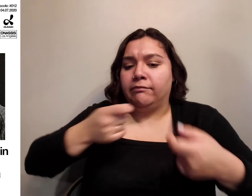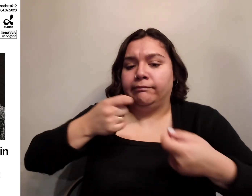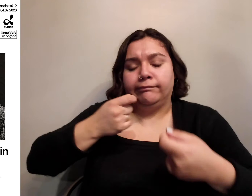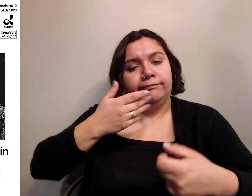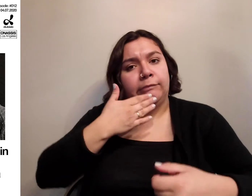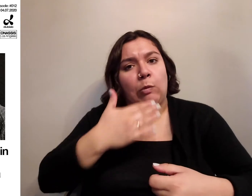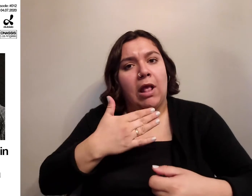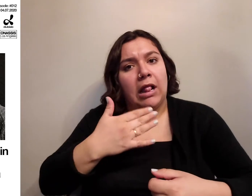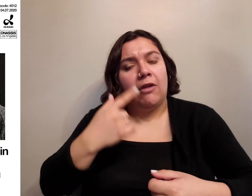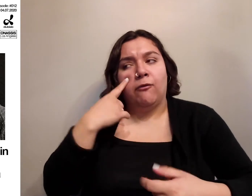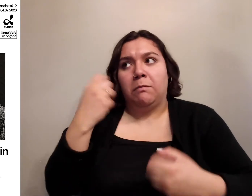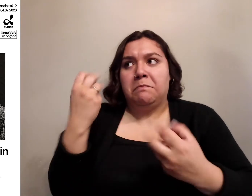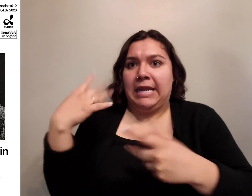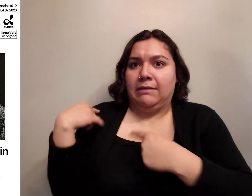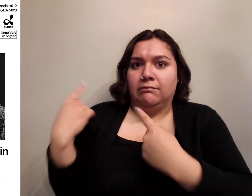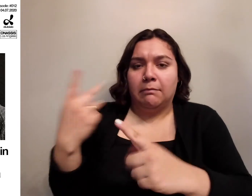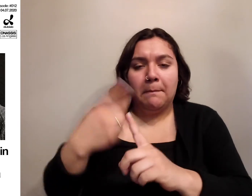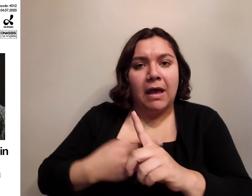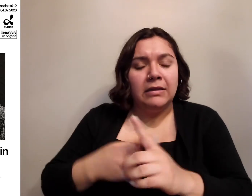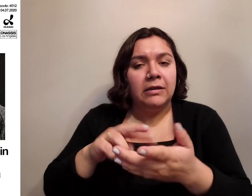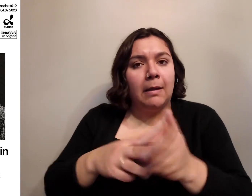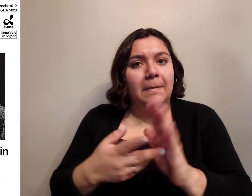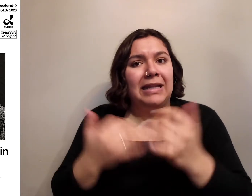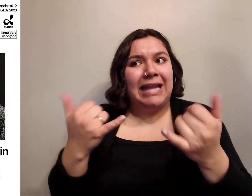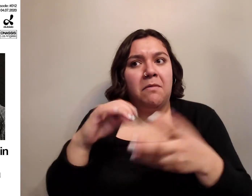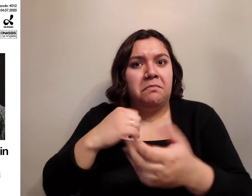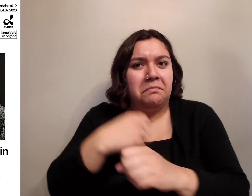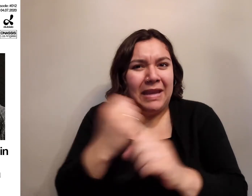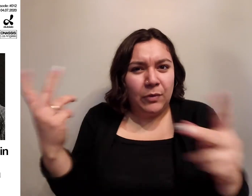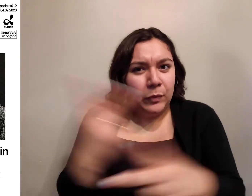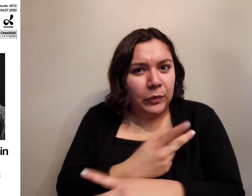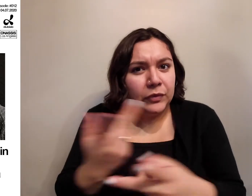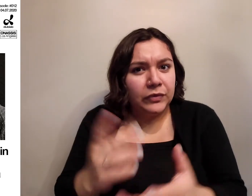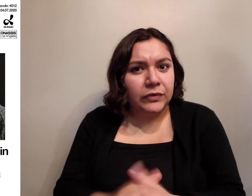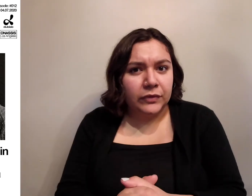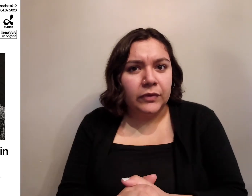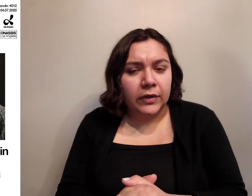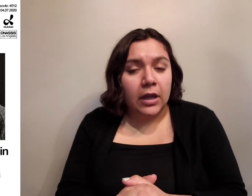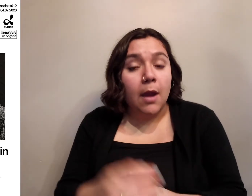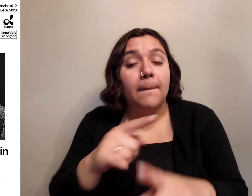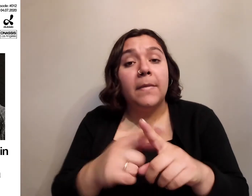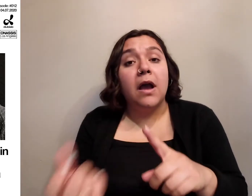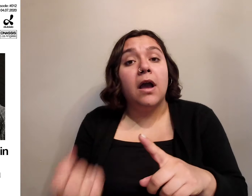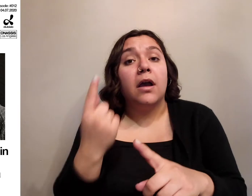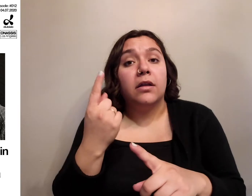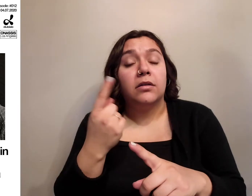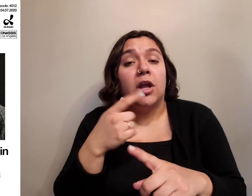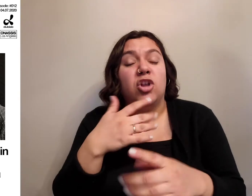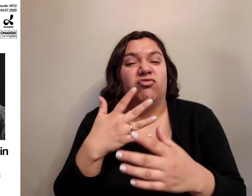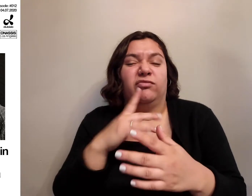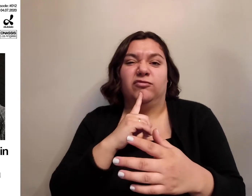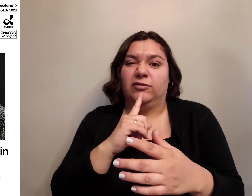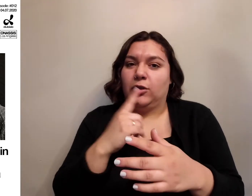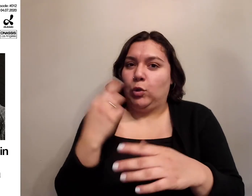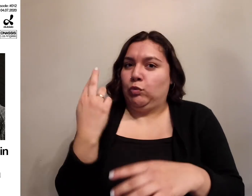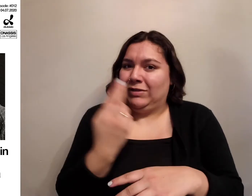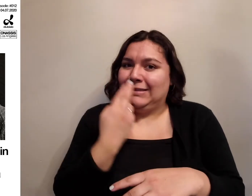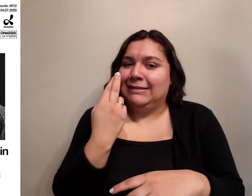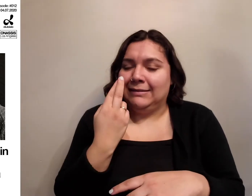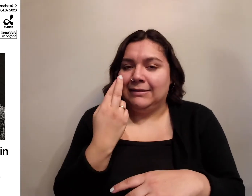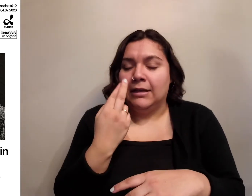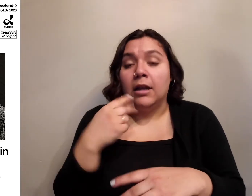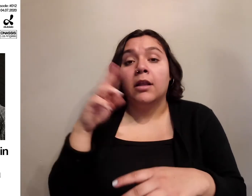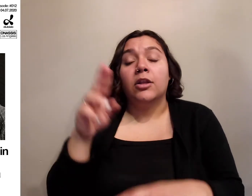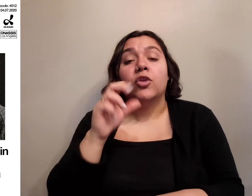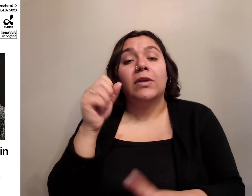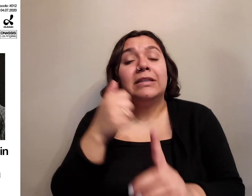for a month has certainly exacerbated things. But the underlying reasons for why the U.S.